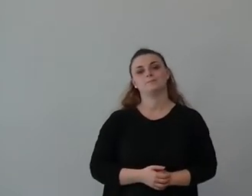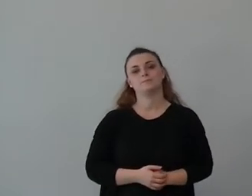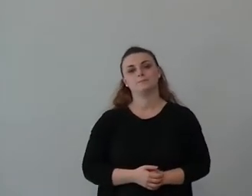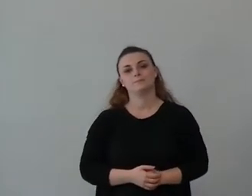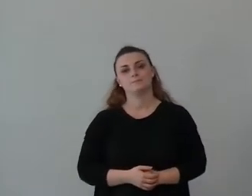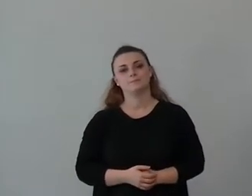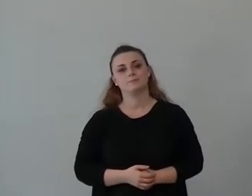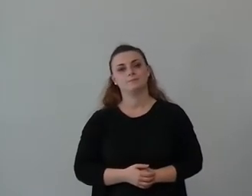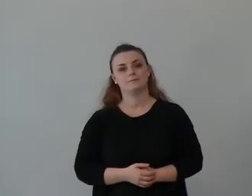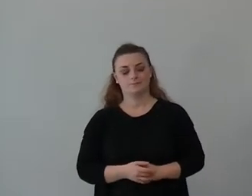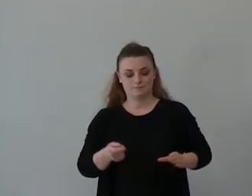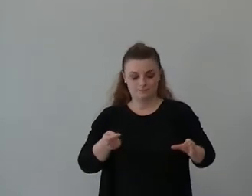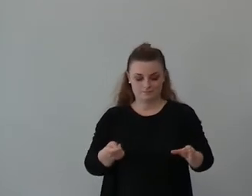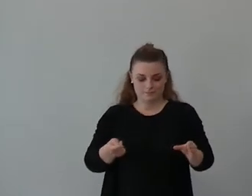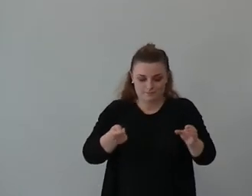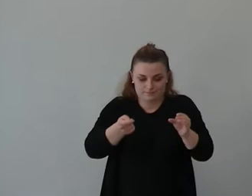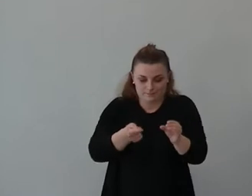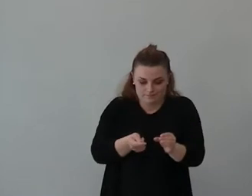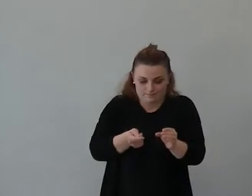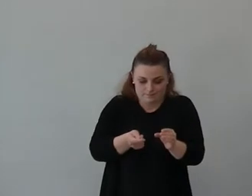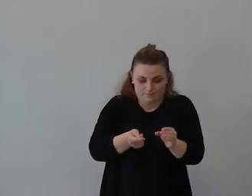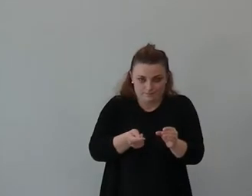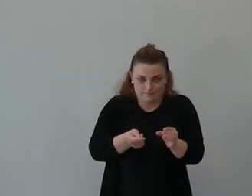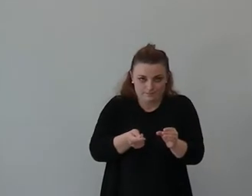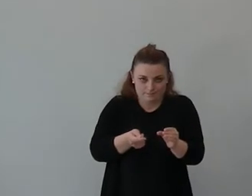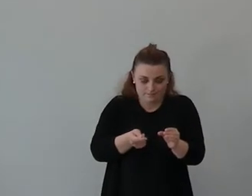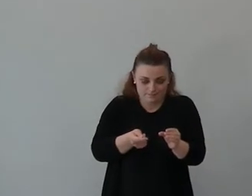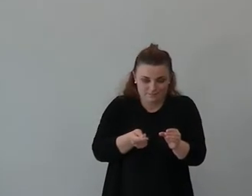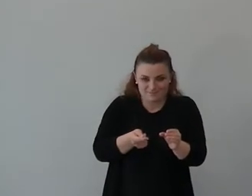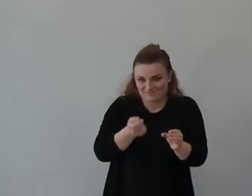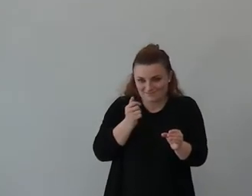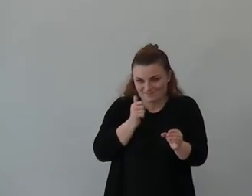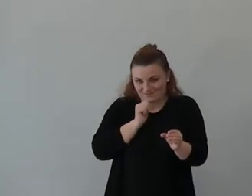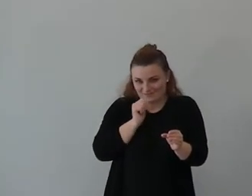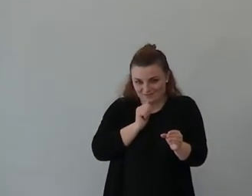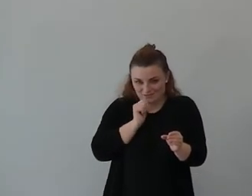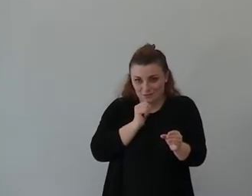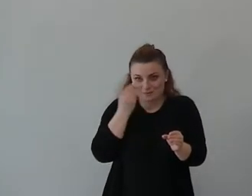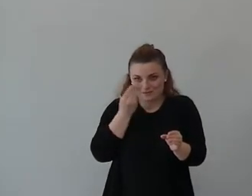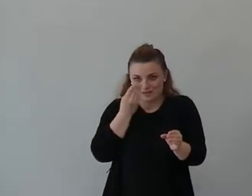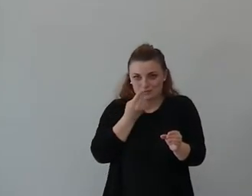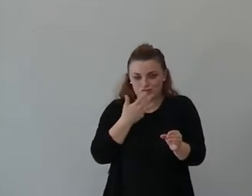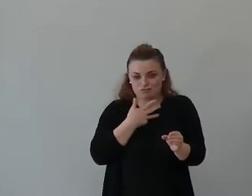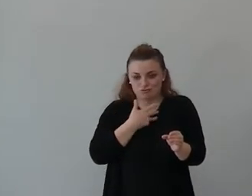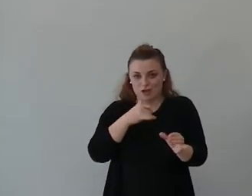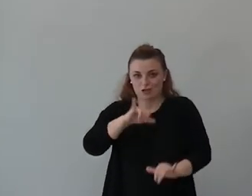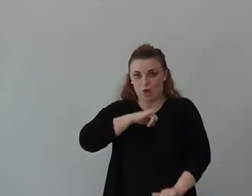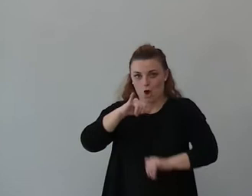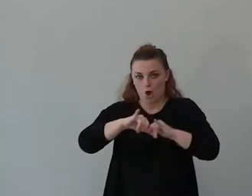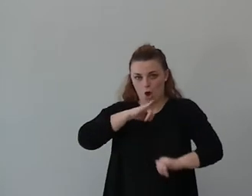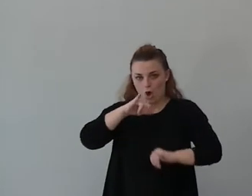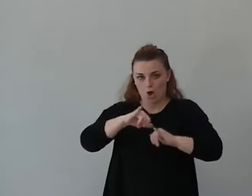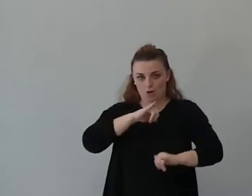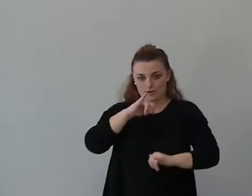messo accanto a una lama e con la frizione fa male. Yeah. Thankfully, the pencil has no